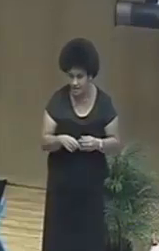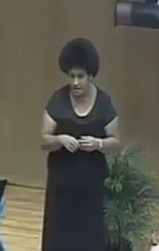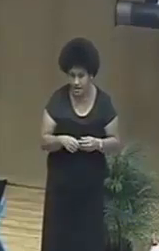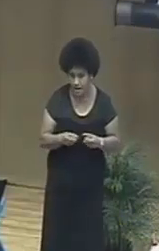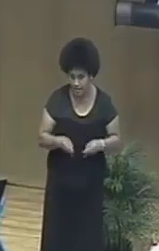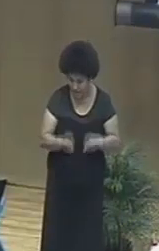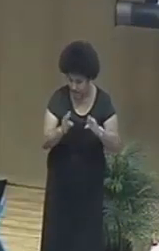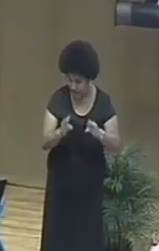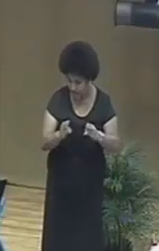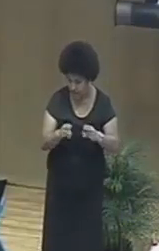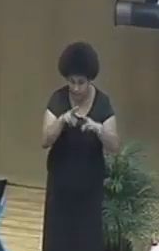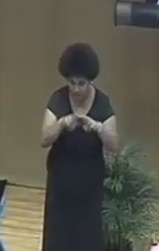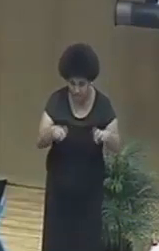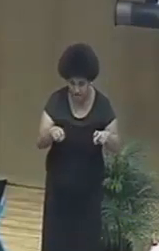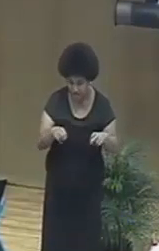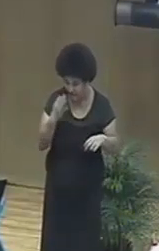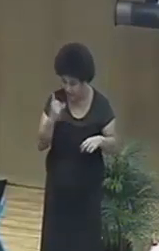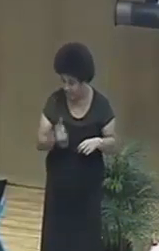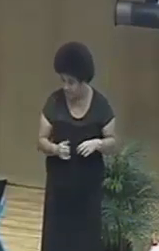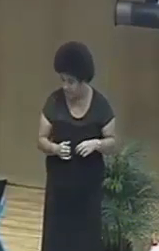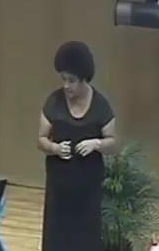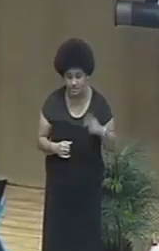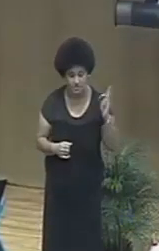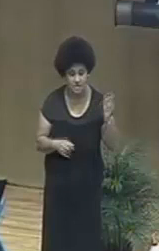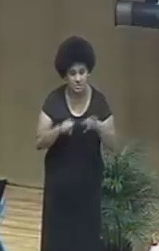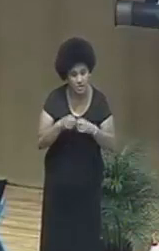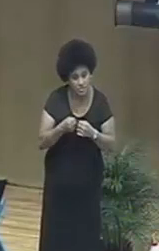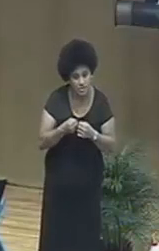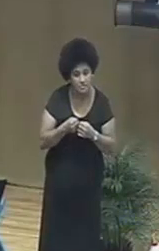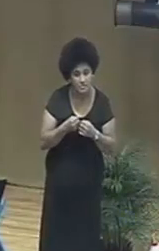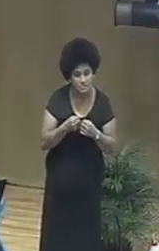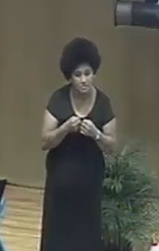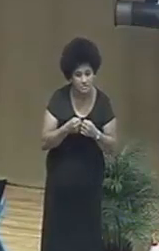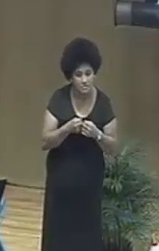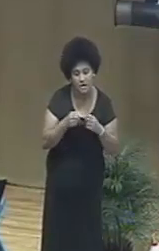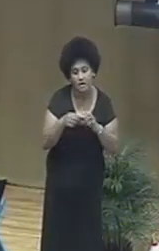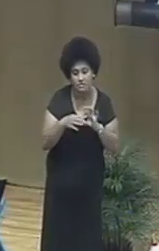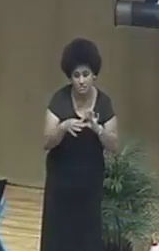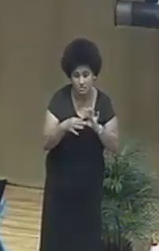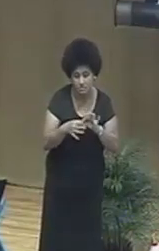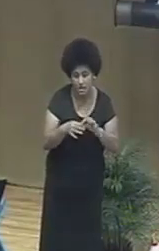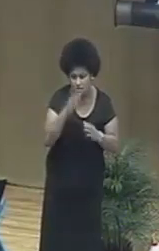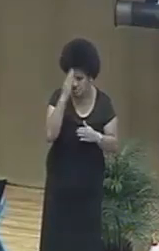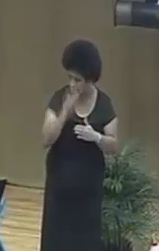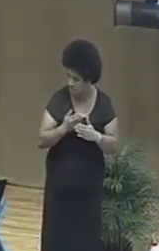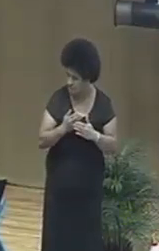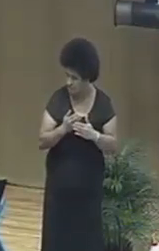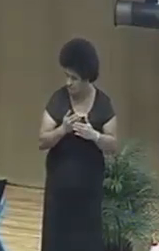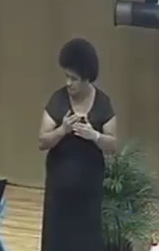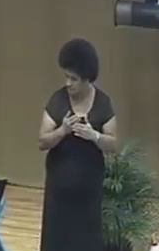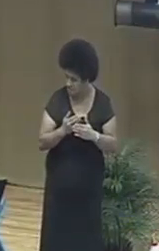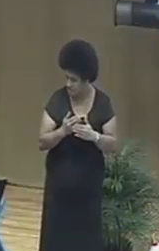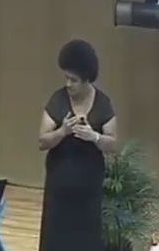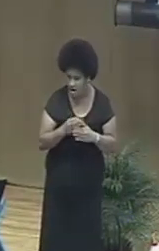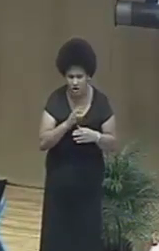also found that these social networking sites have been given, students have repurposed these social networking sites,